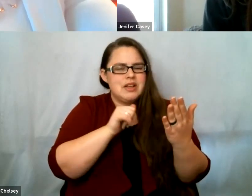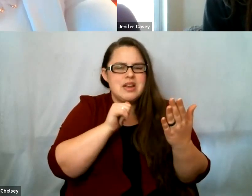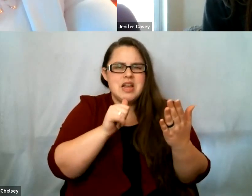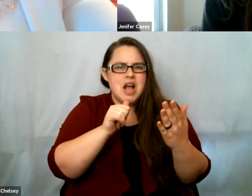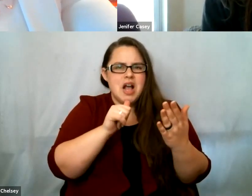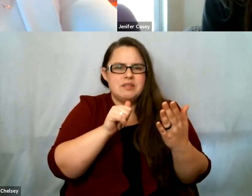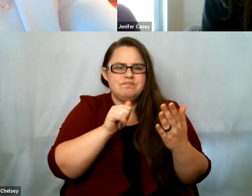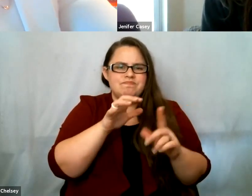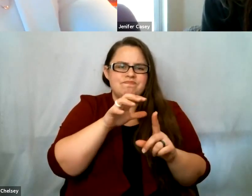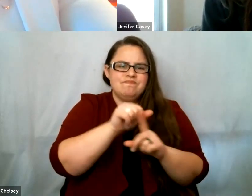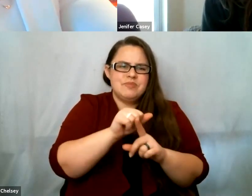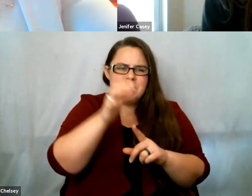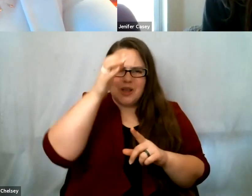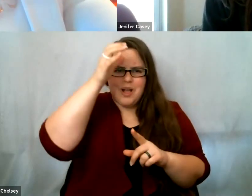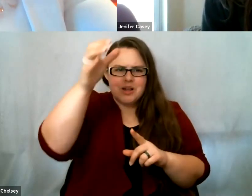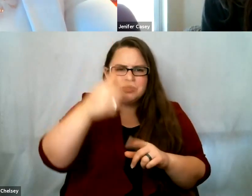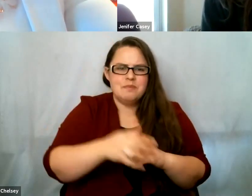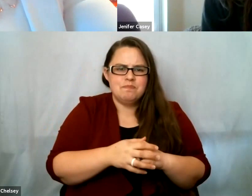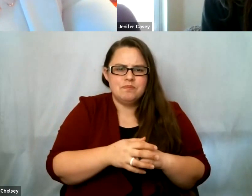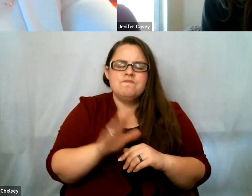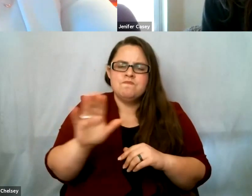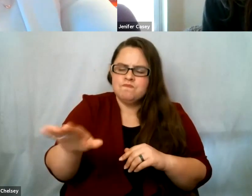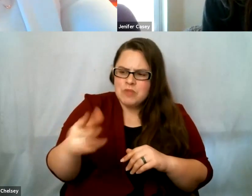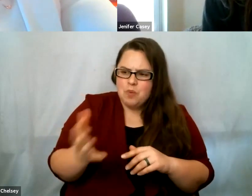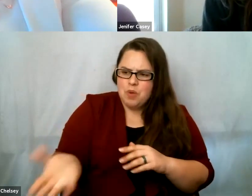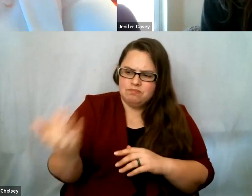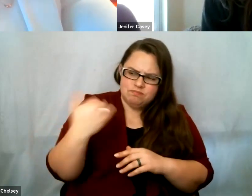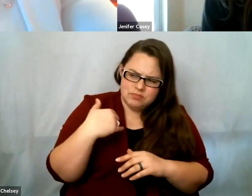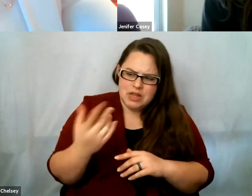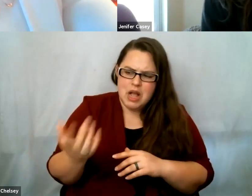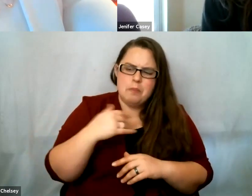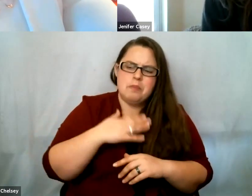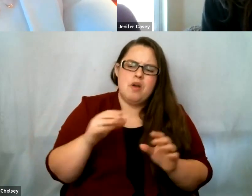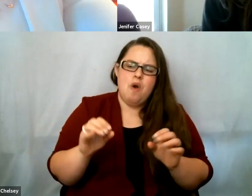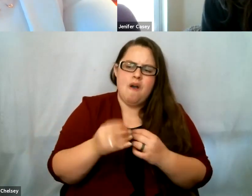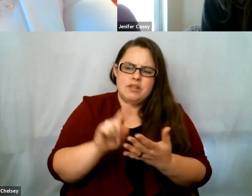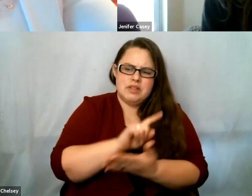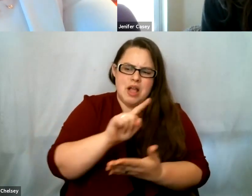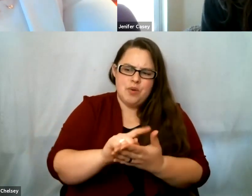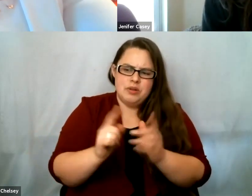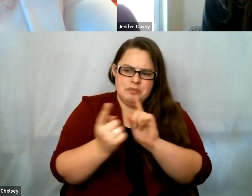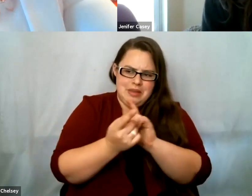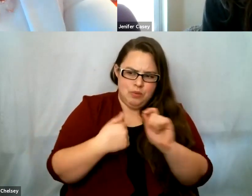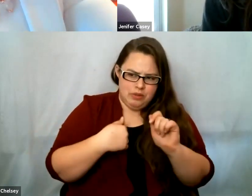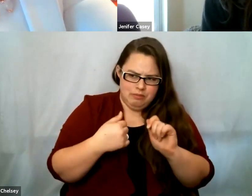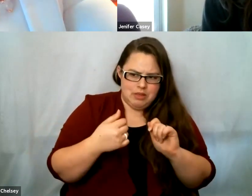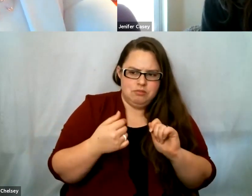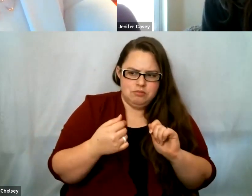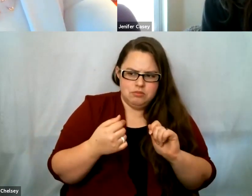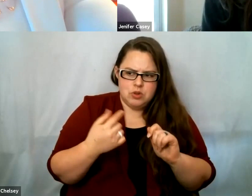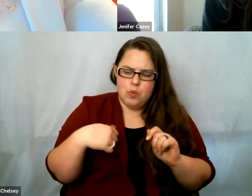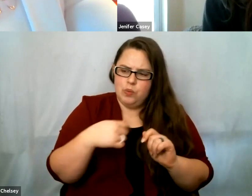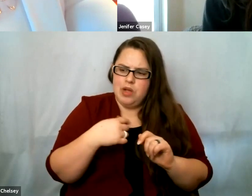the concept, I want to meet with you. I want to welcome you to office hours so that I can understand where you're coming